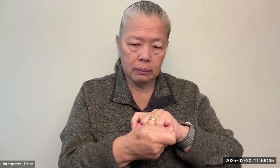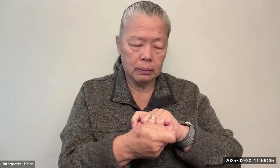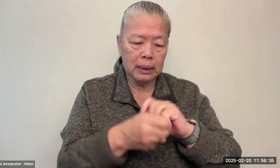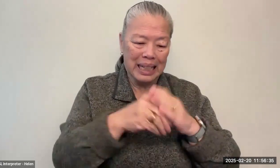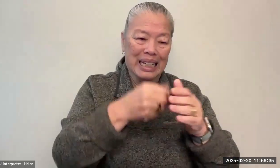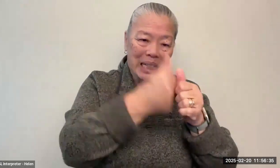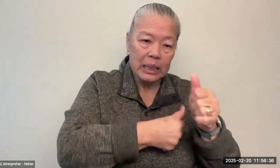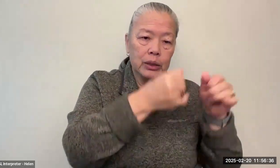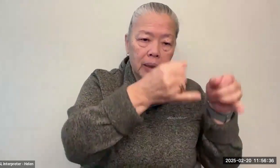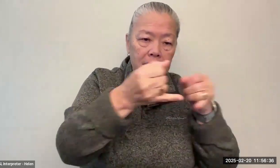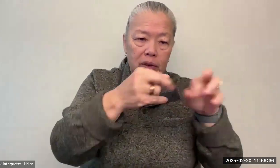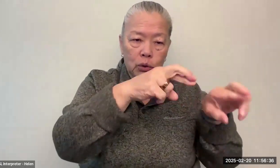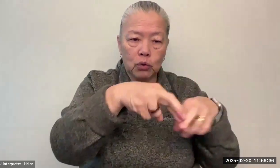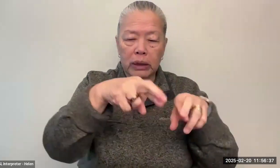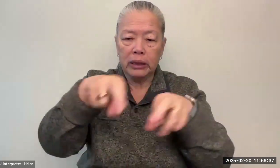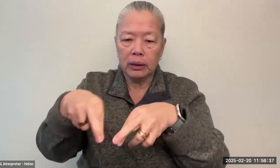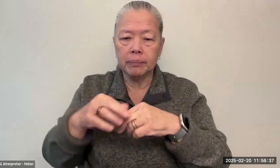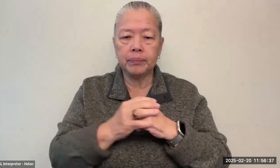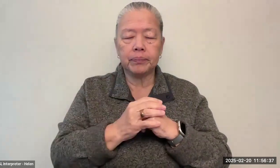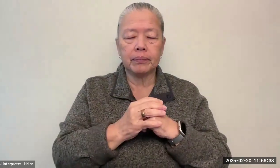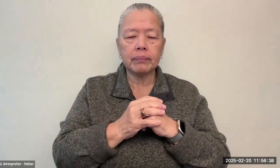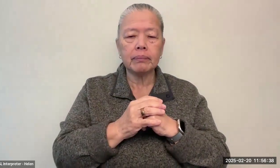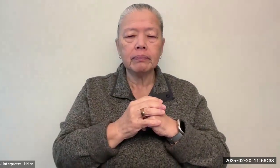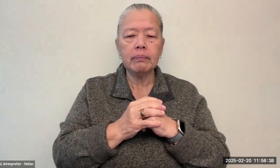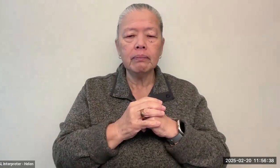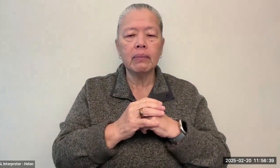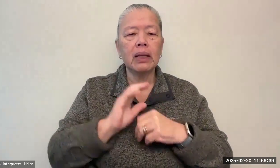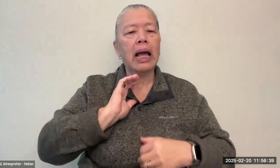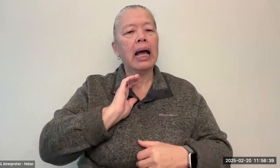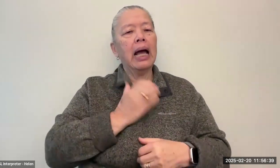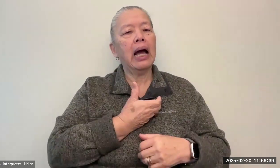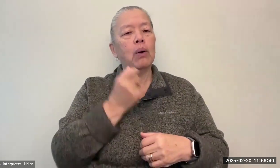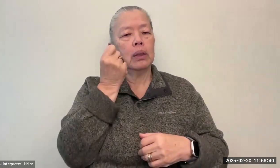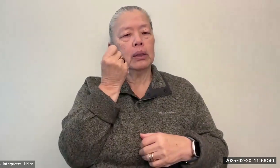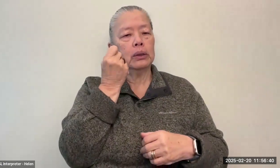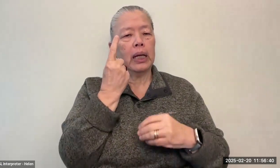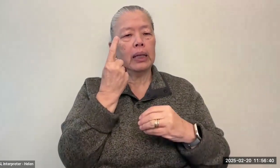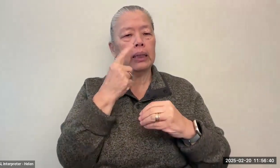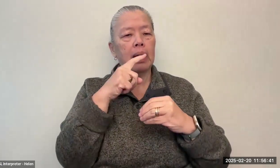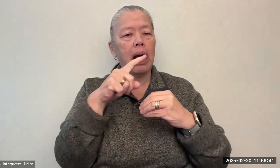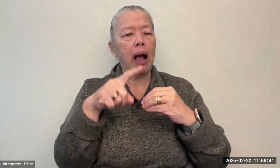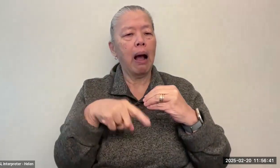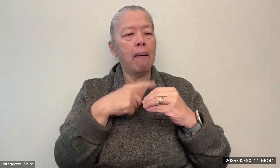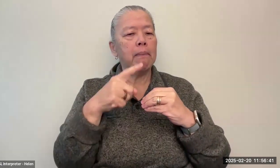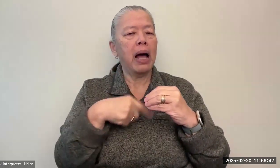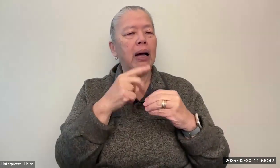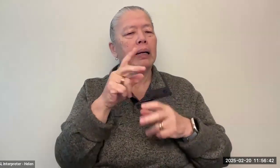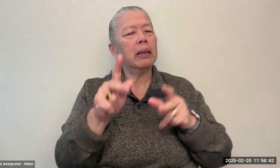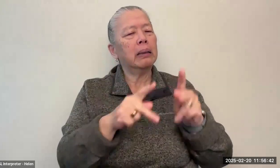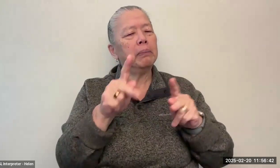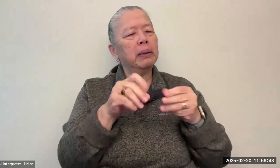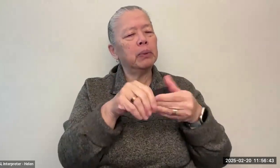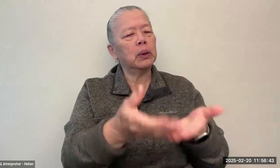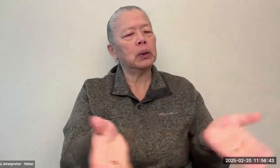by region. And our understanding of humanity,